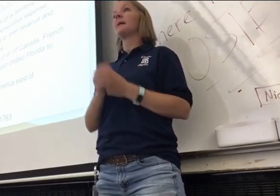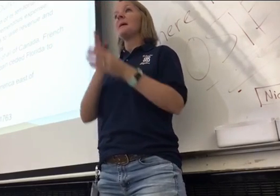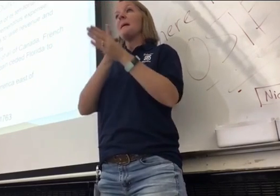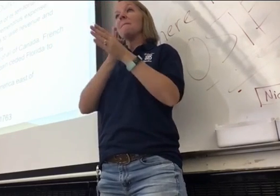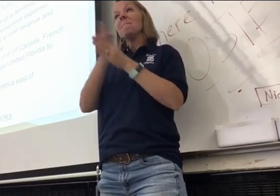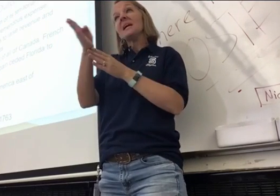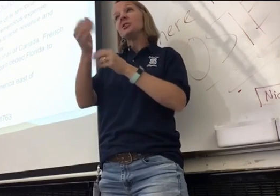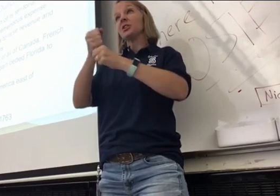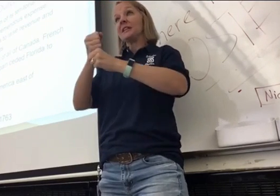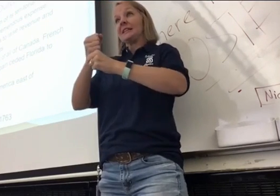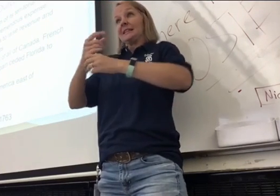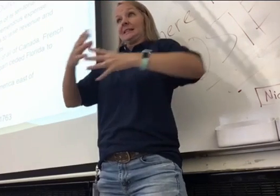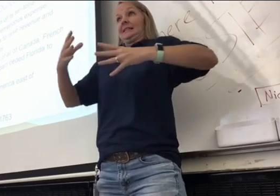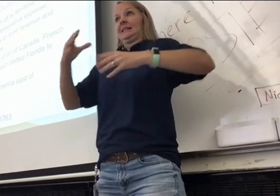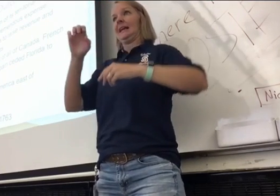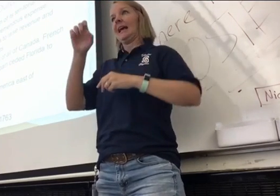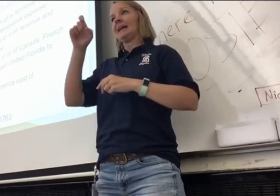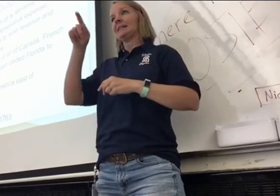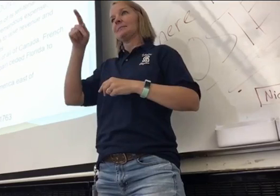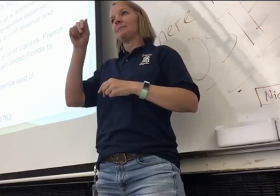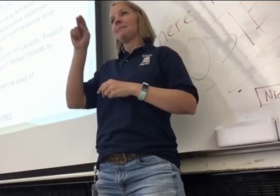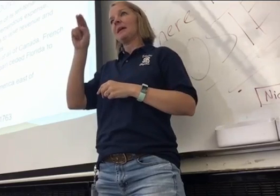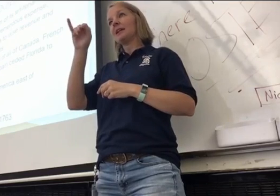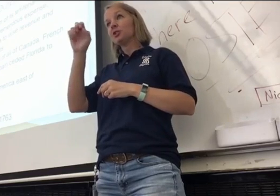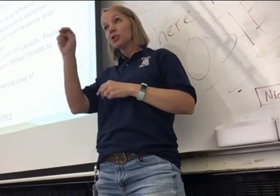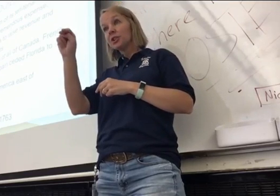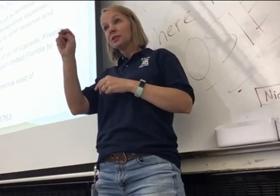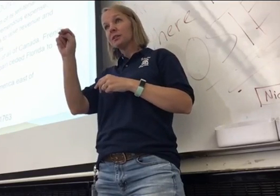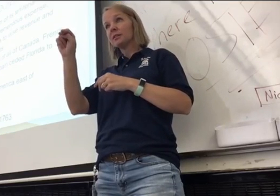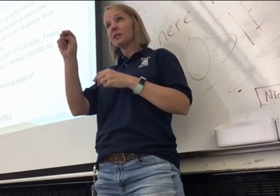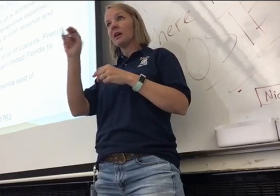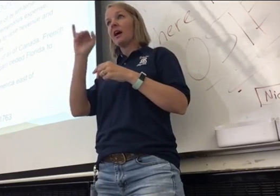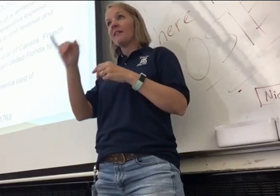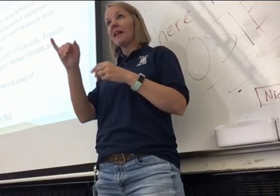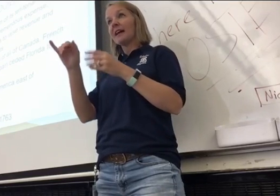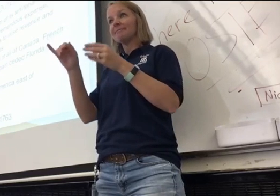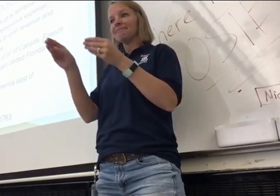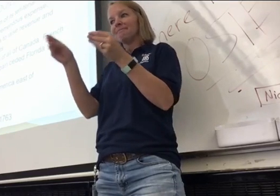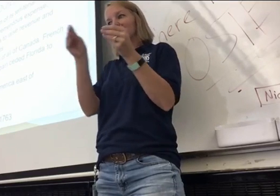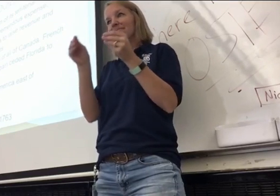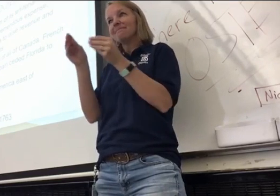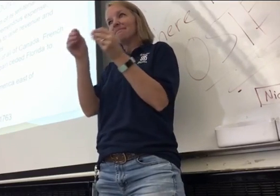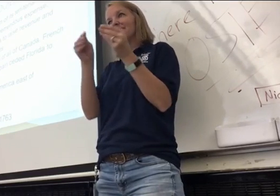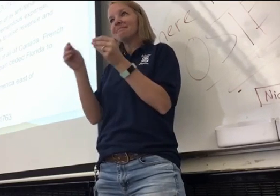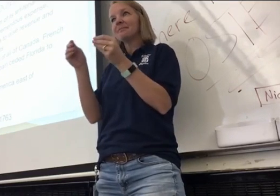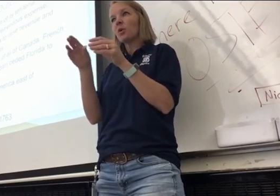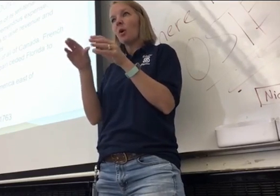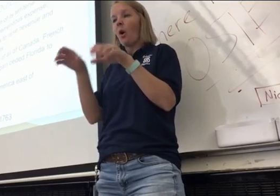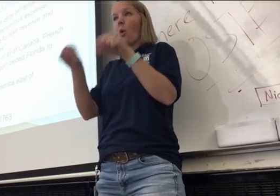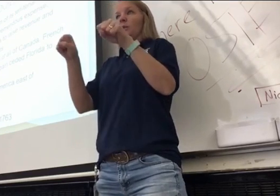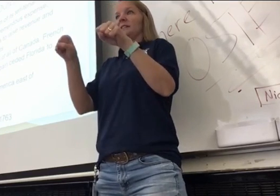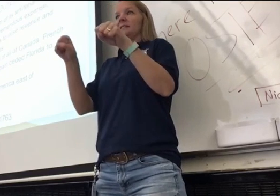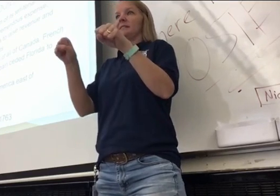Major expansion of its territorial holdings.